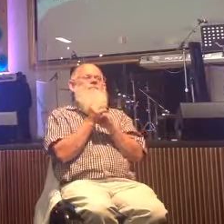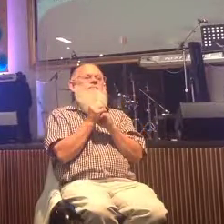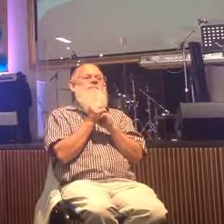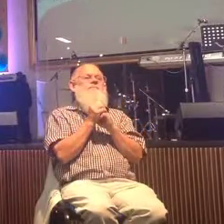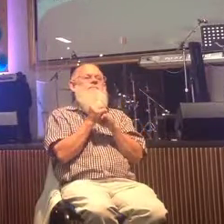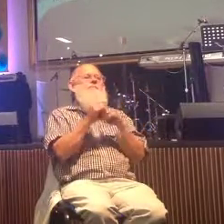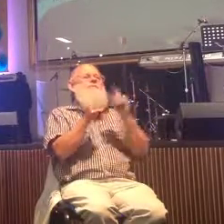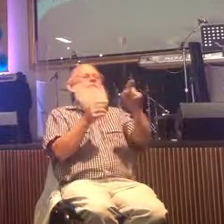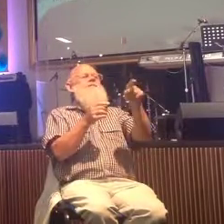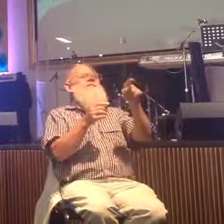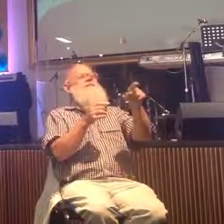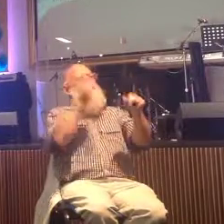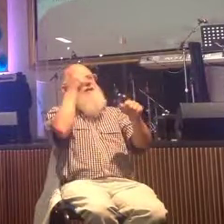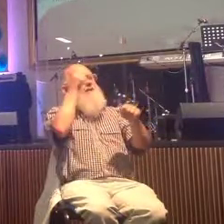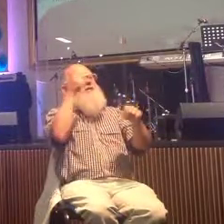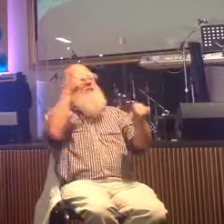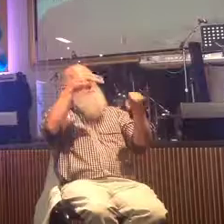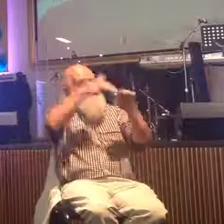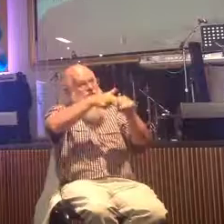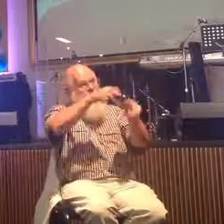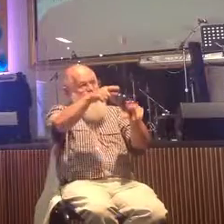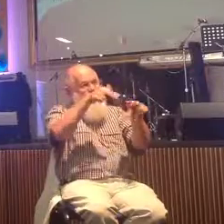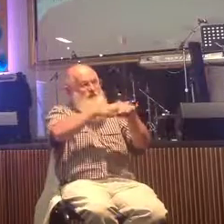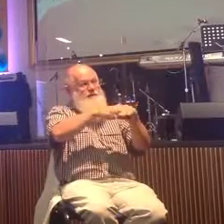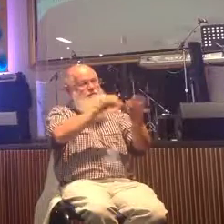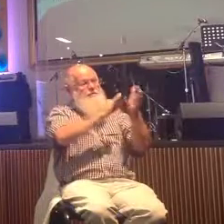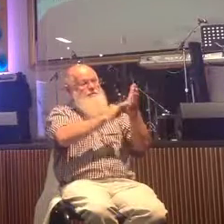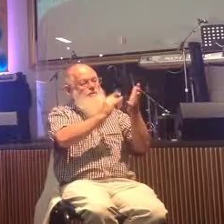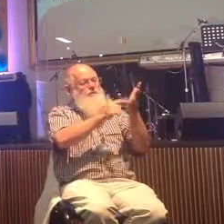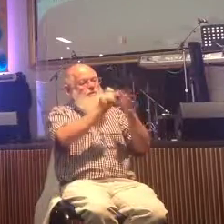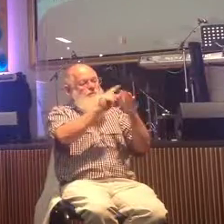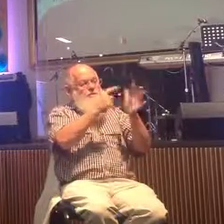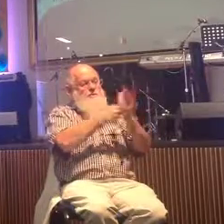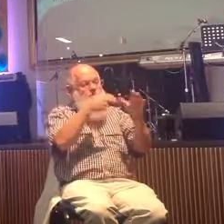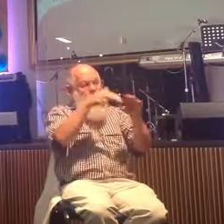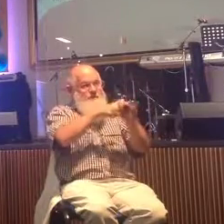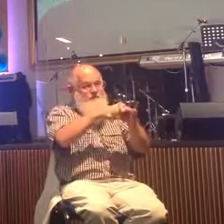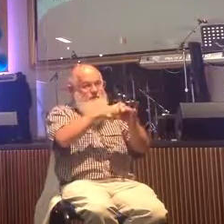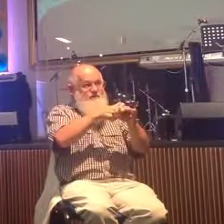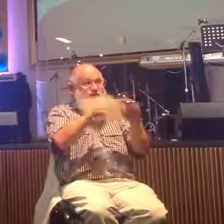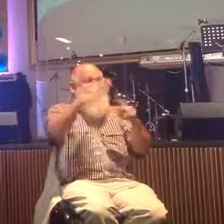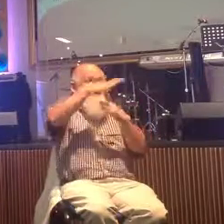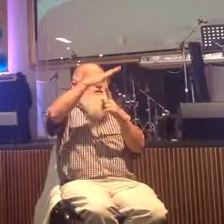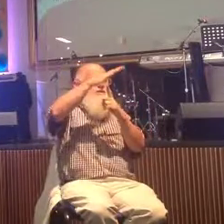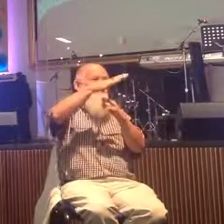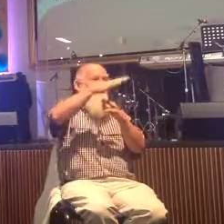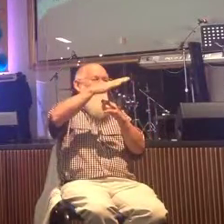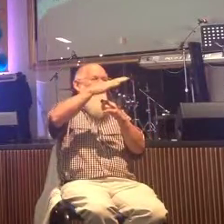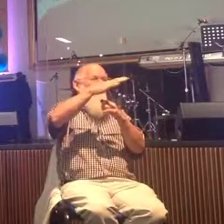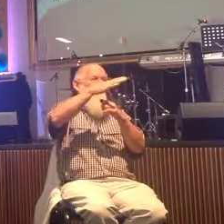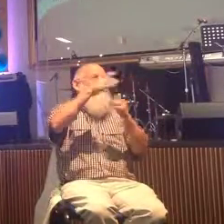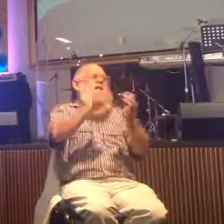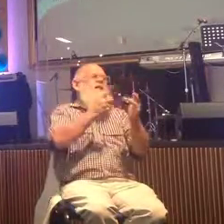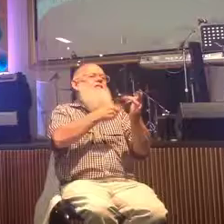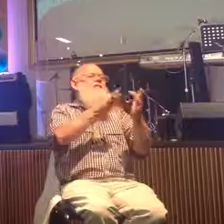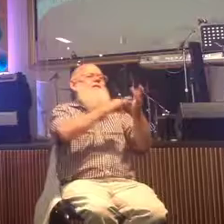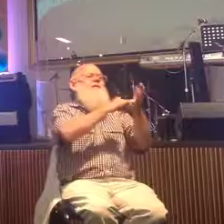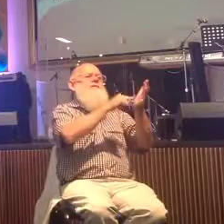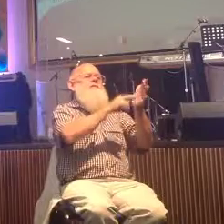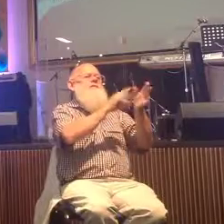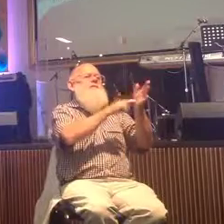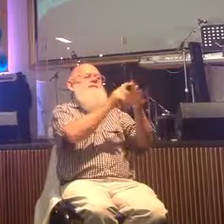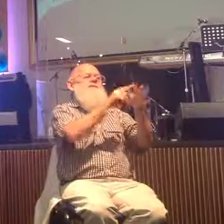designed to do at the creation of the world. Yes. So worship is good for our soul. Yes. Worship is how we get a revelation, when this